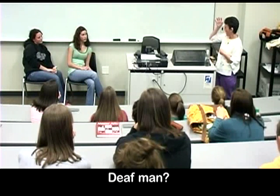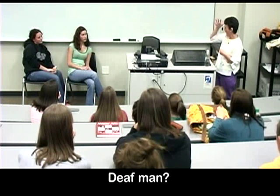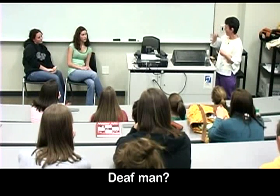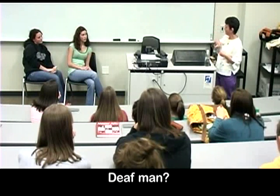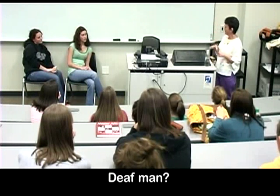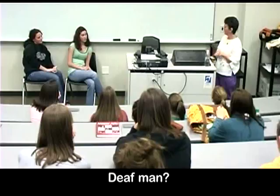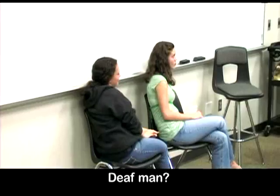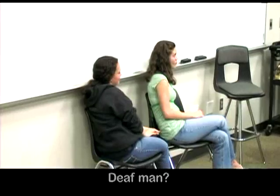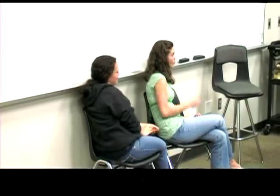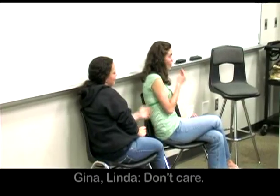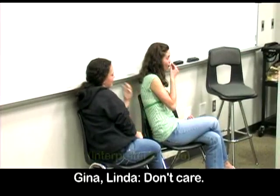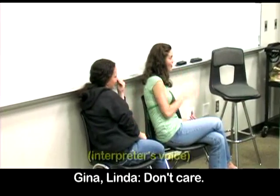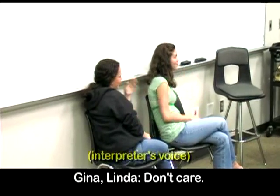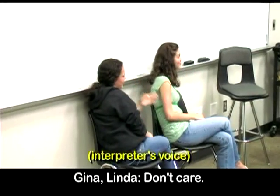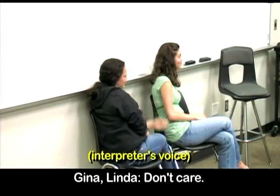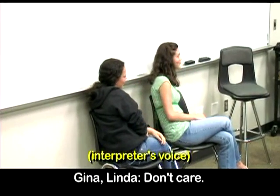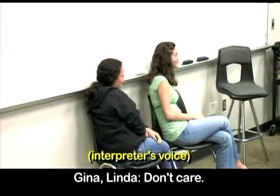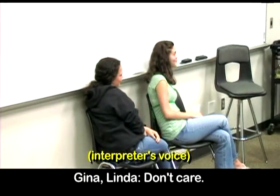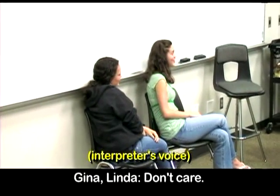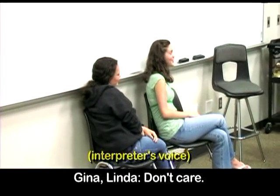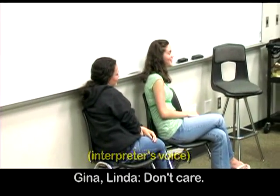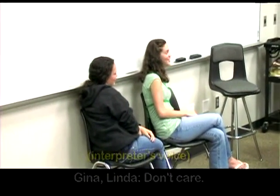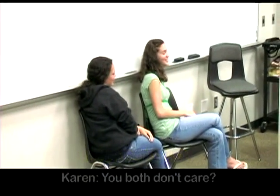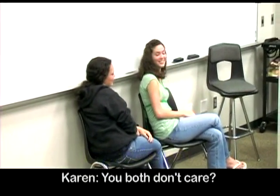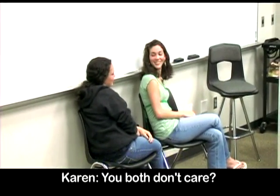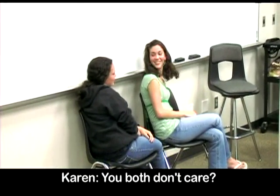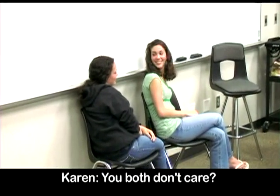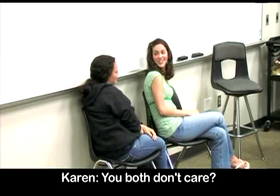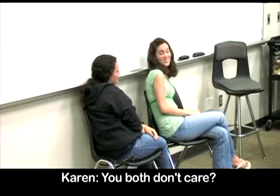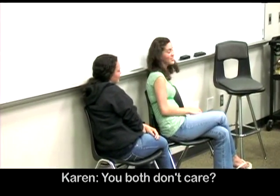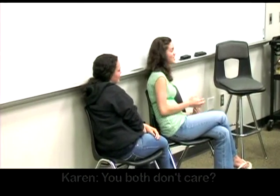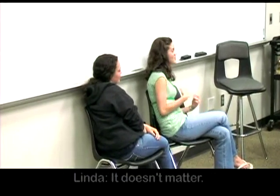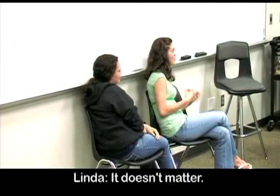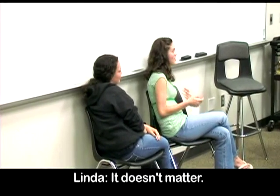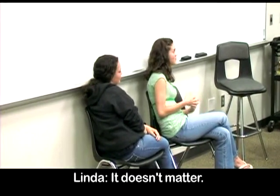man? Don't care. Both don't care?